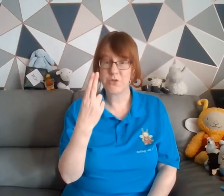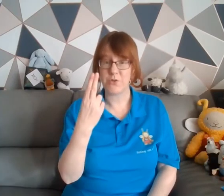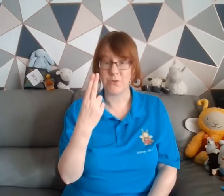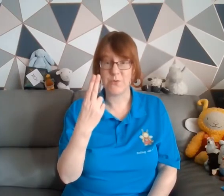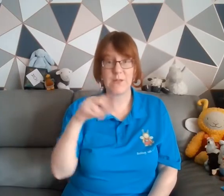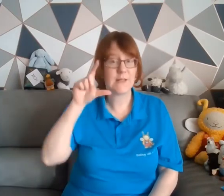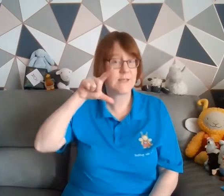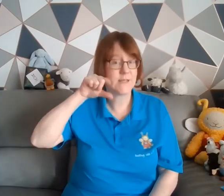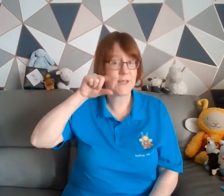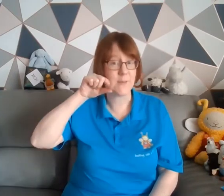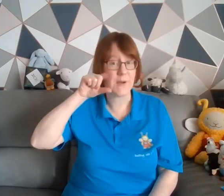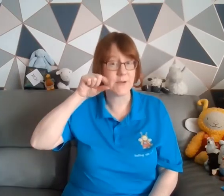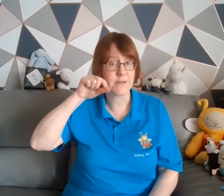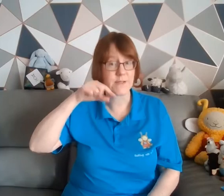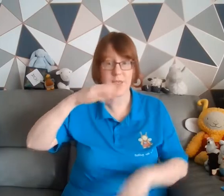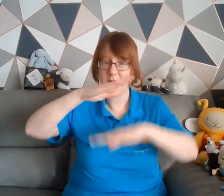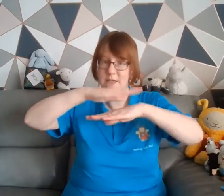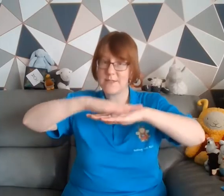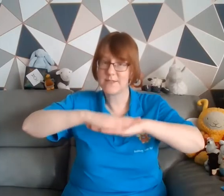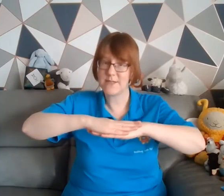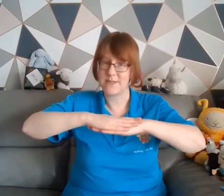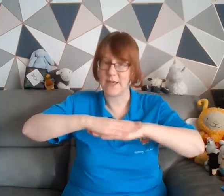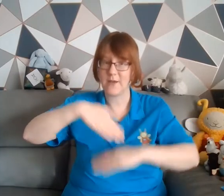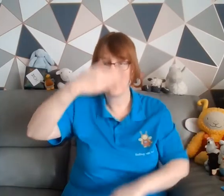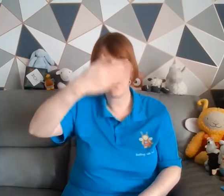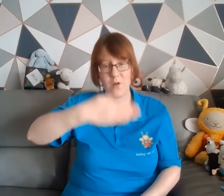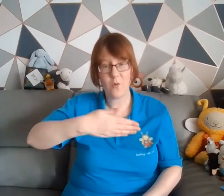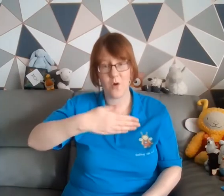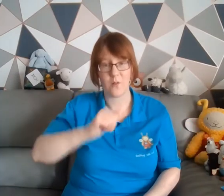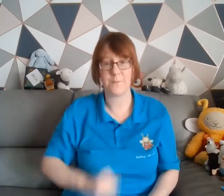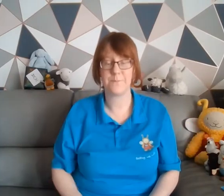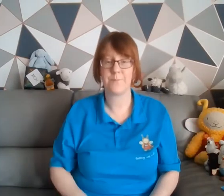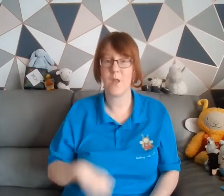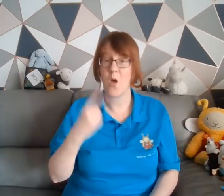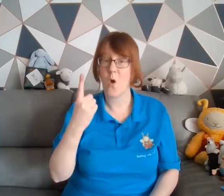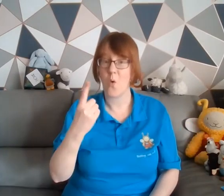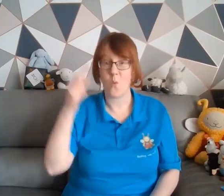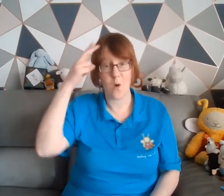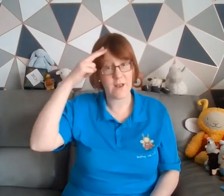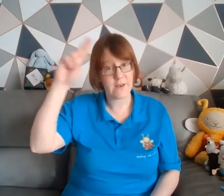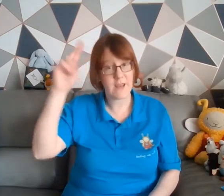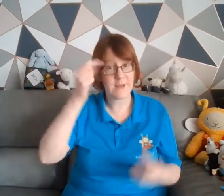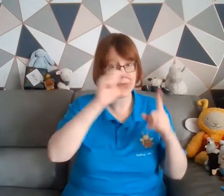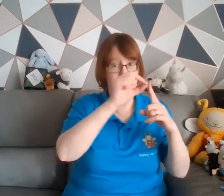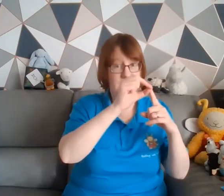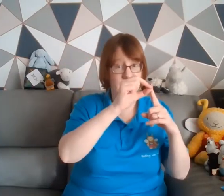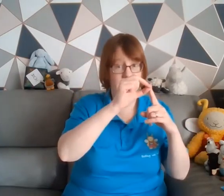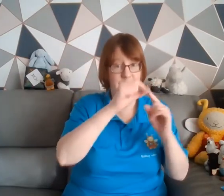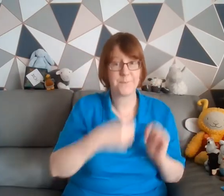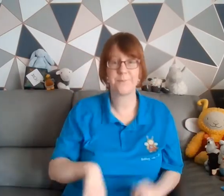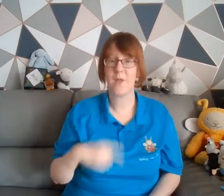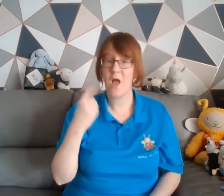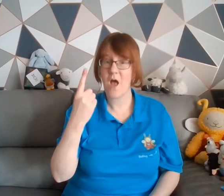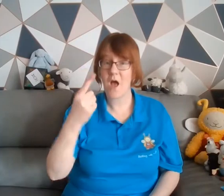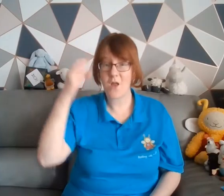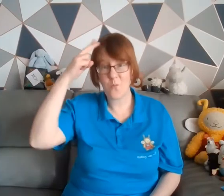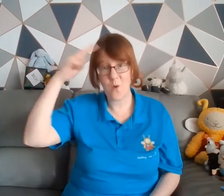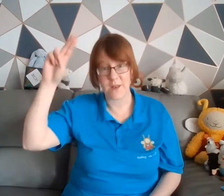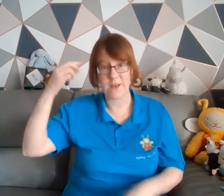Two little dicky birds sitting on a wall, one named Peter and one